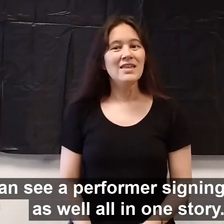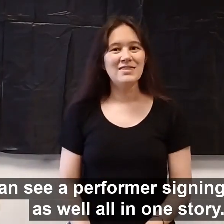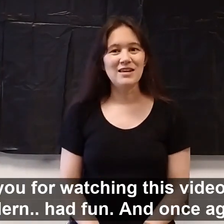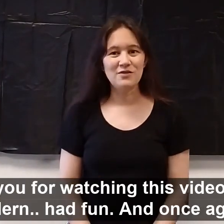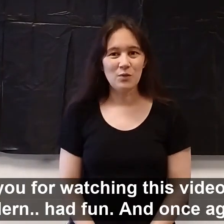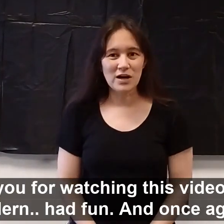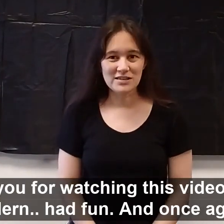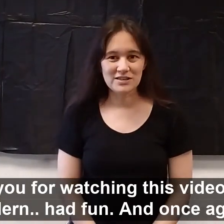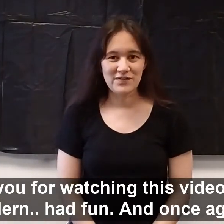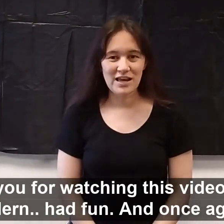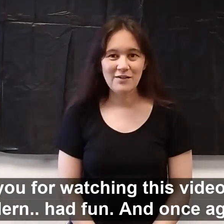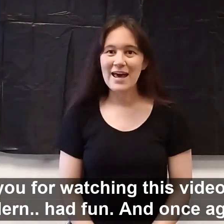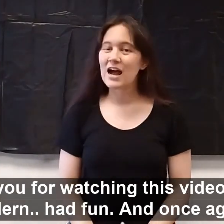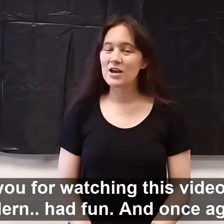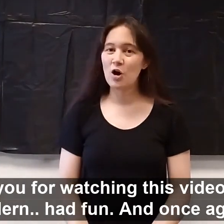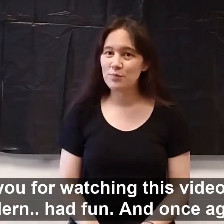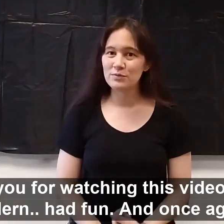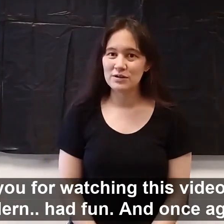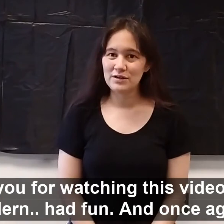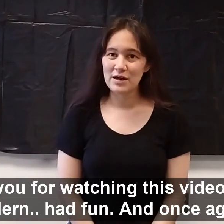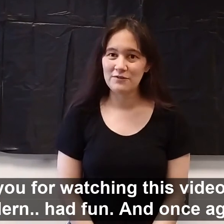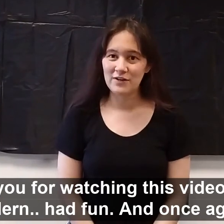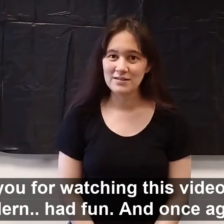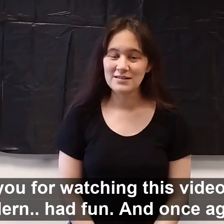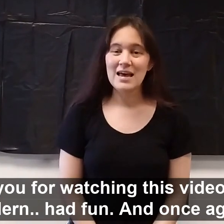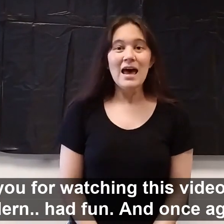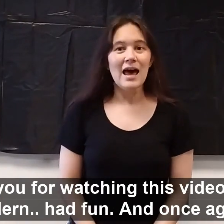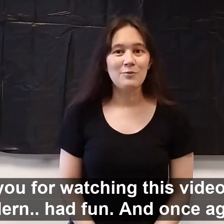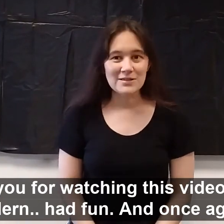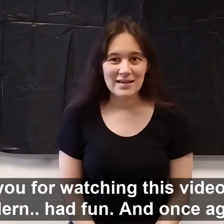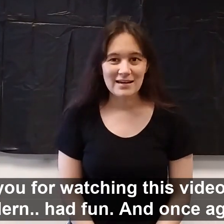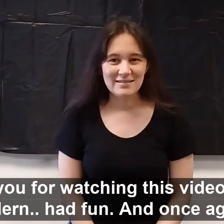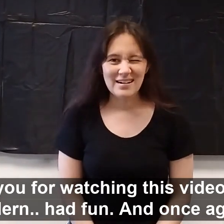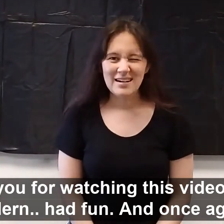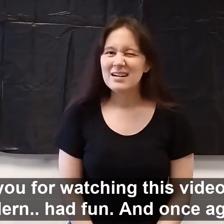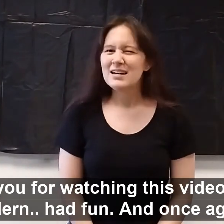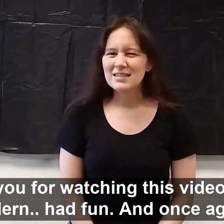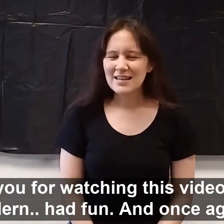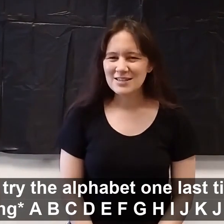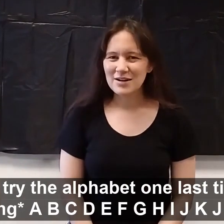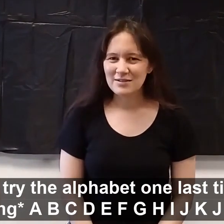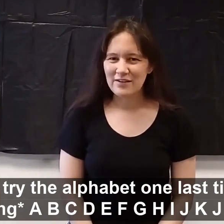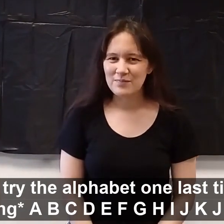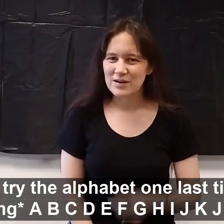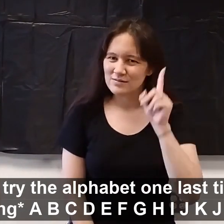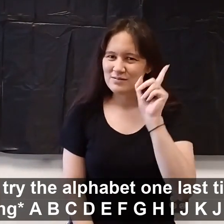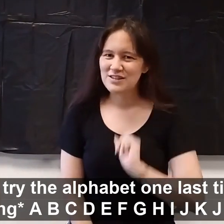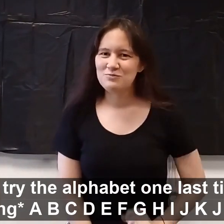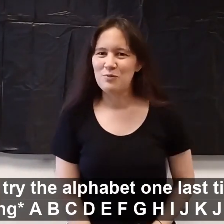Thank you for watching this video, and I hope you had fun. And once again, let's try the alphabet one